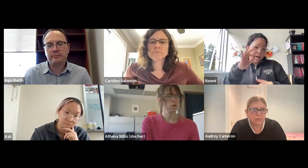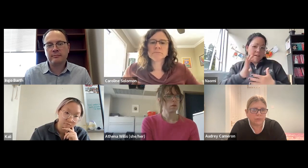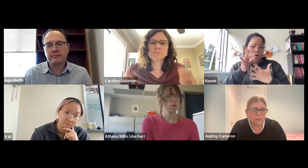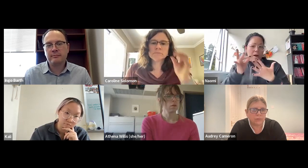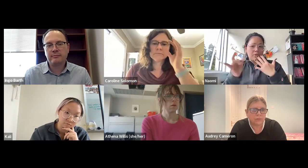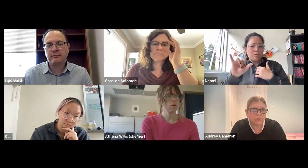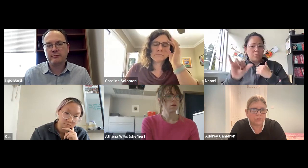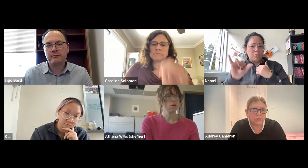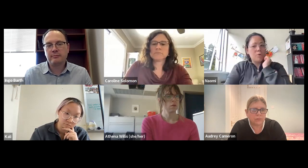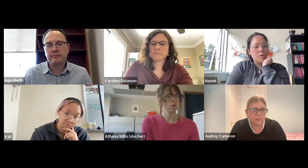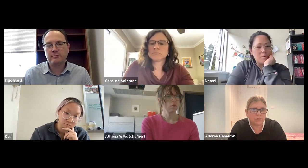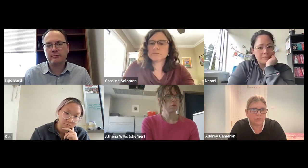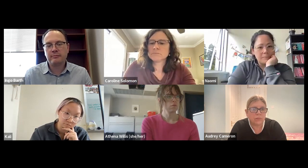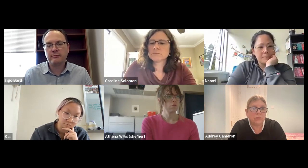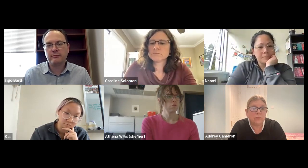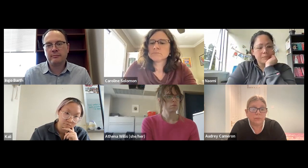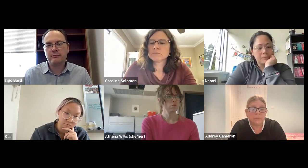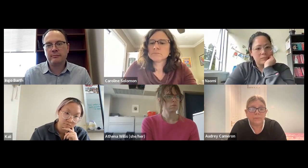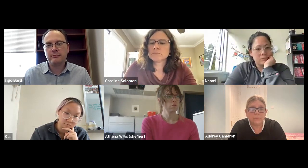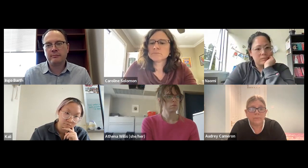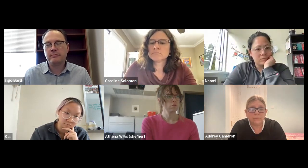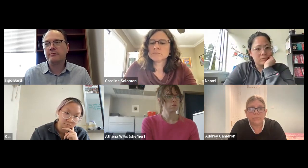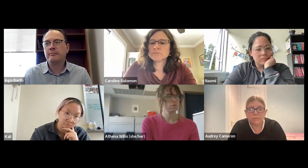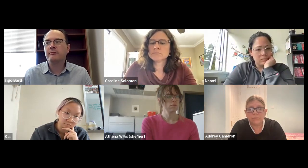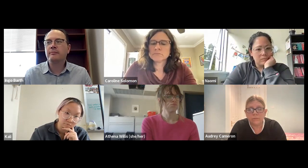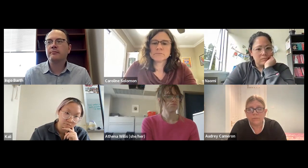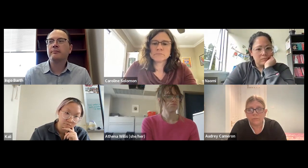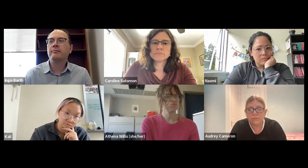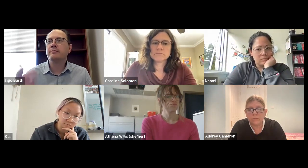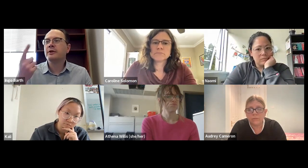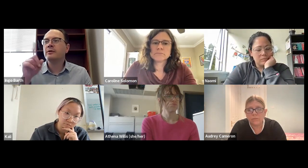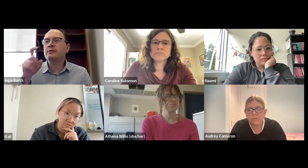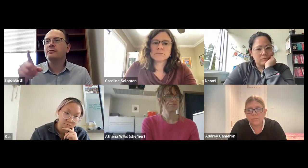practices there, but maybe that could be an additional option that we add in.